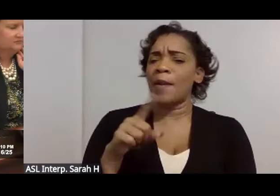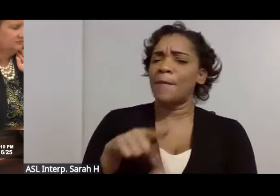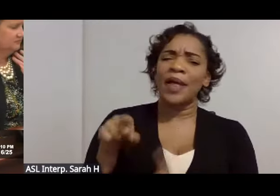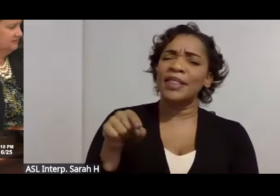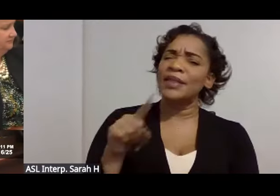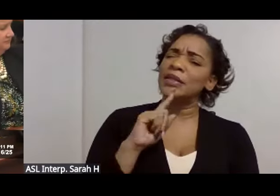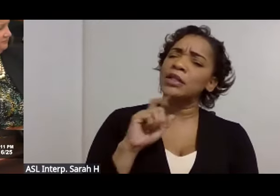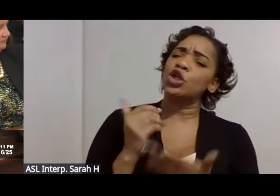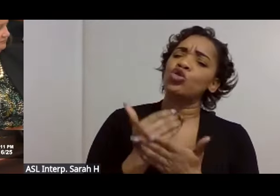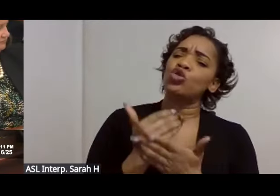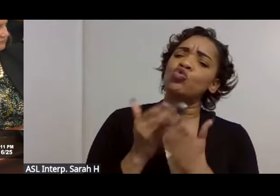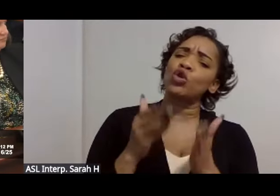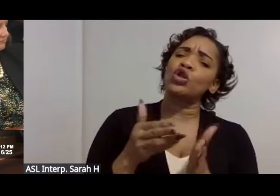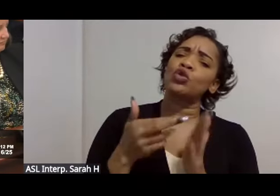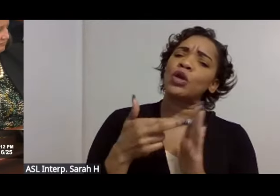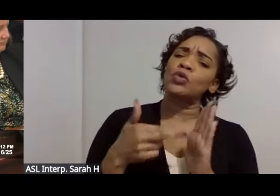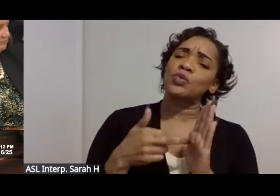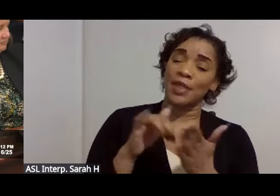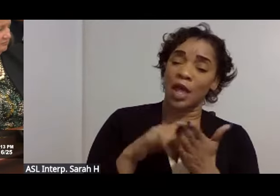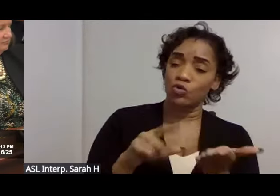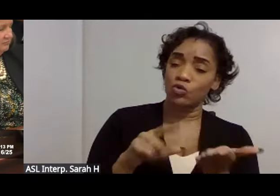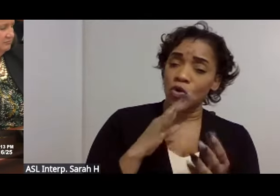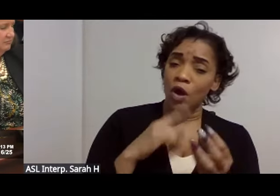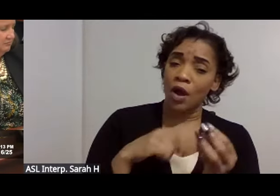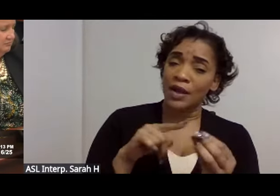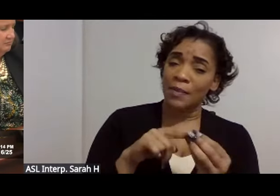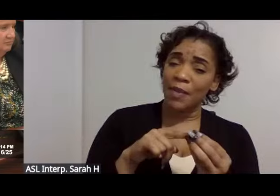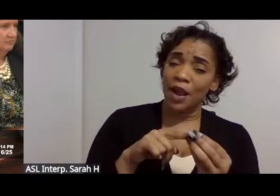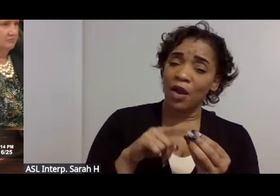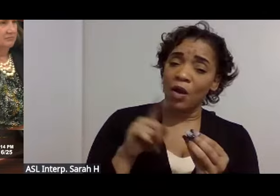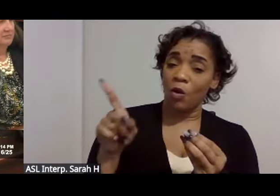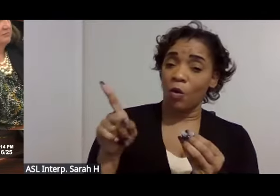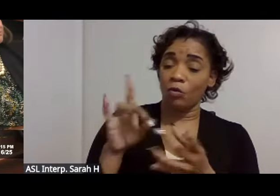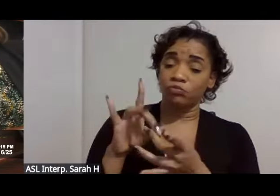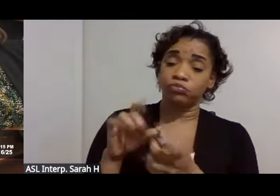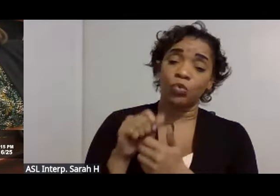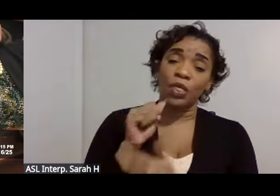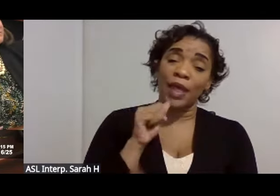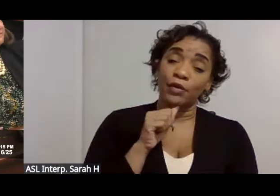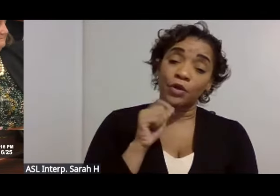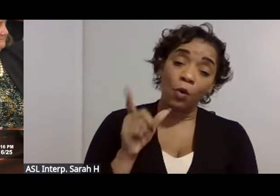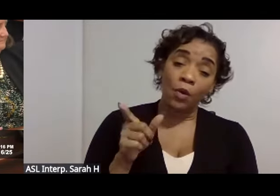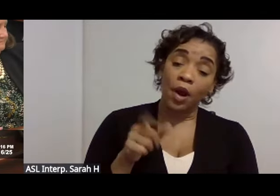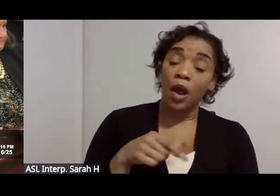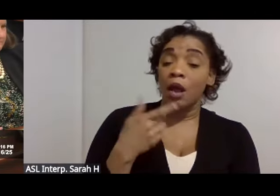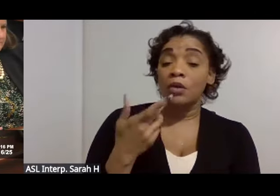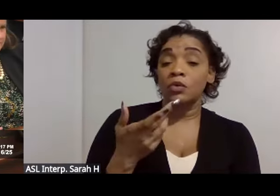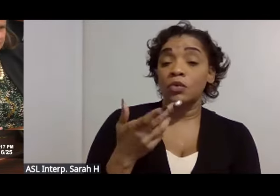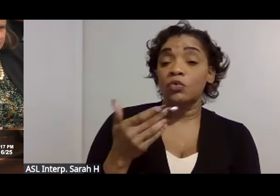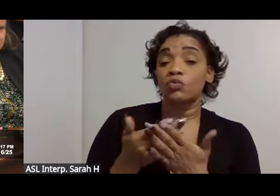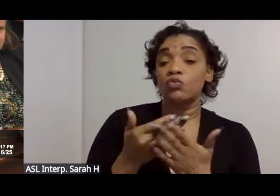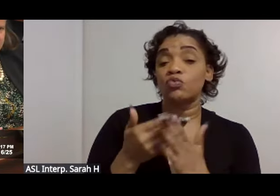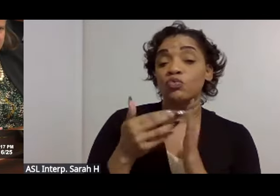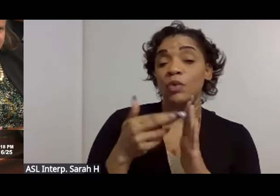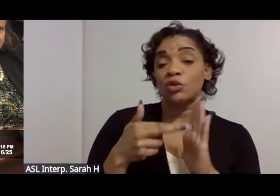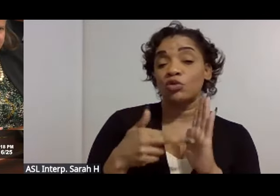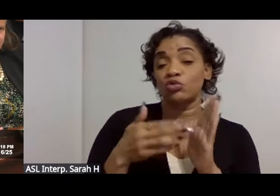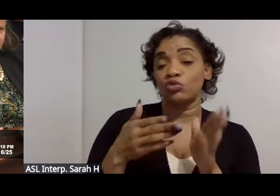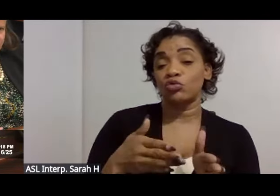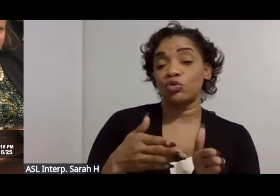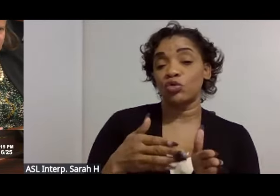registrant, because that's what you're talking about with regard to Arizona. The new registrant registers in accordance with the